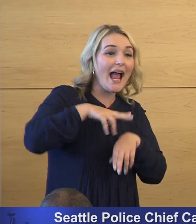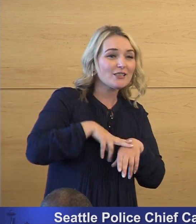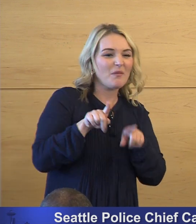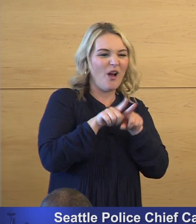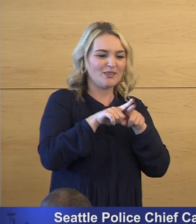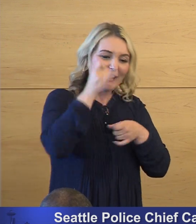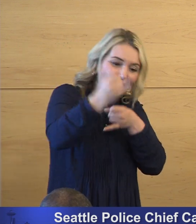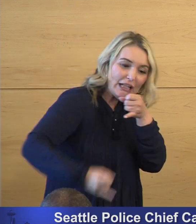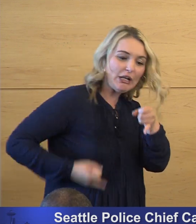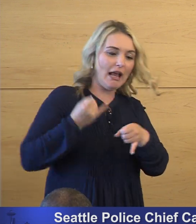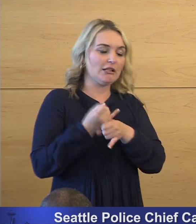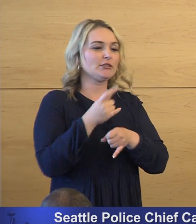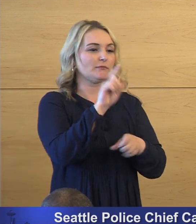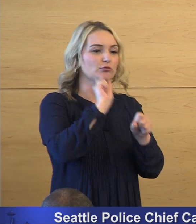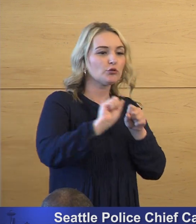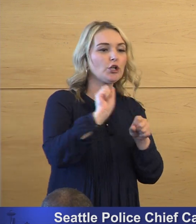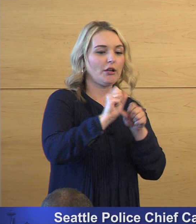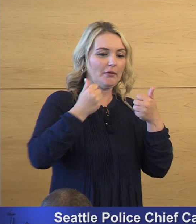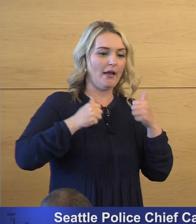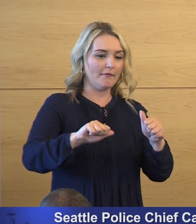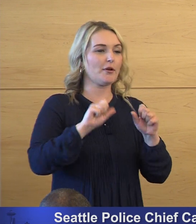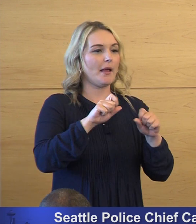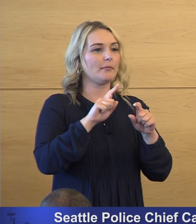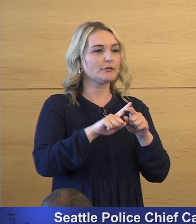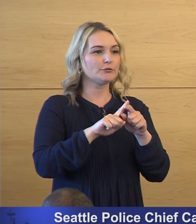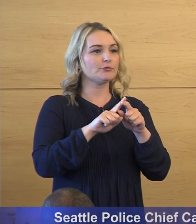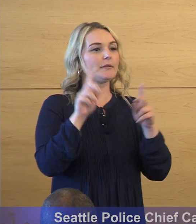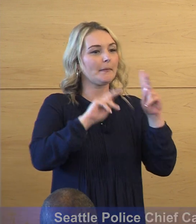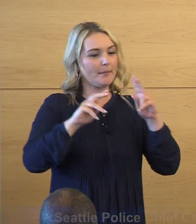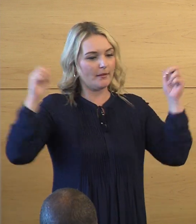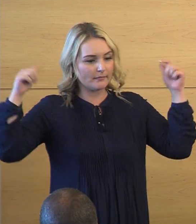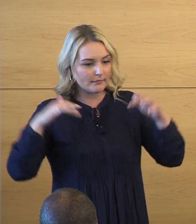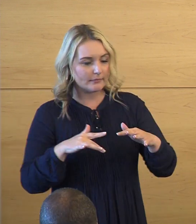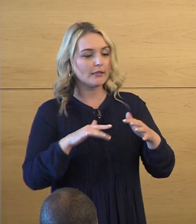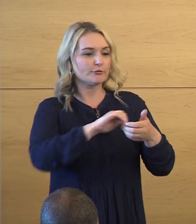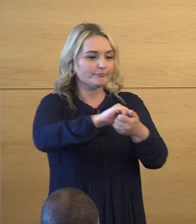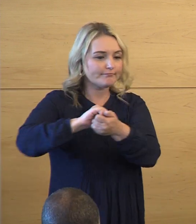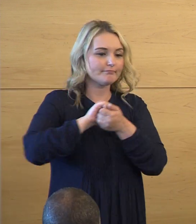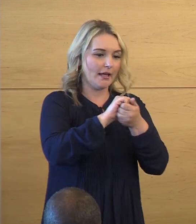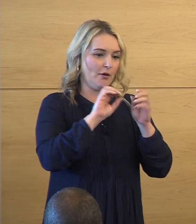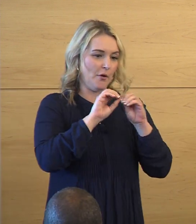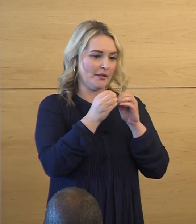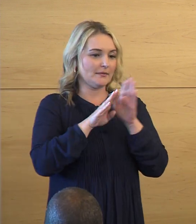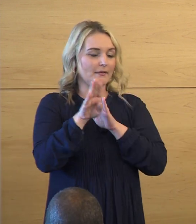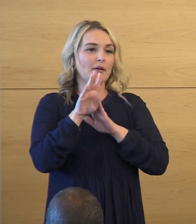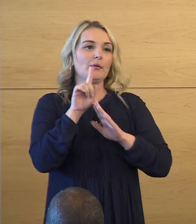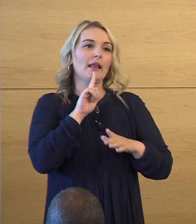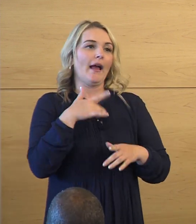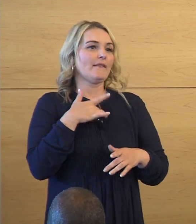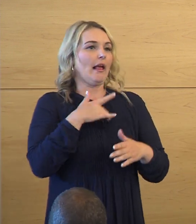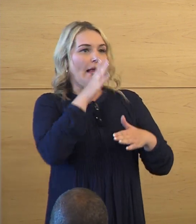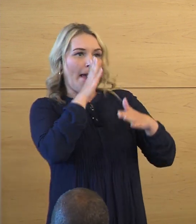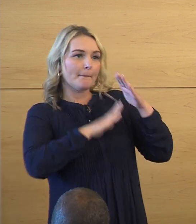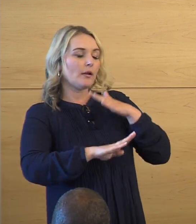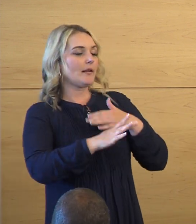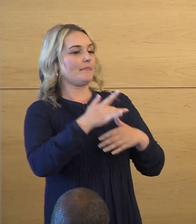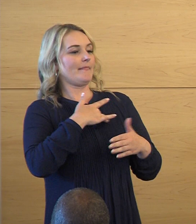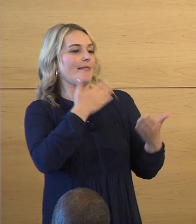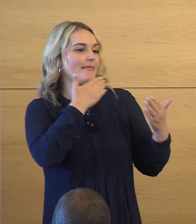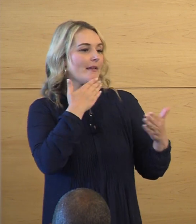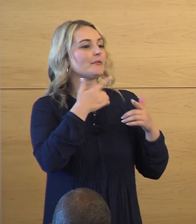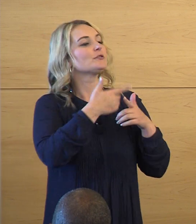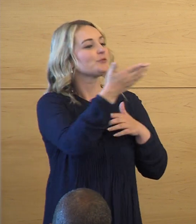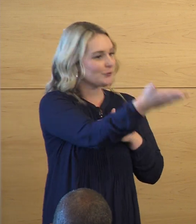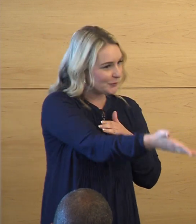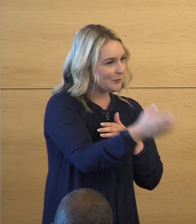and her effort, her ability to bring people together, her ability to reform organizations. And I am extremely humbled and thankful and grateful for